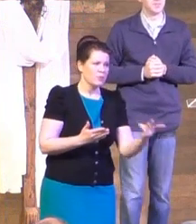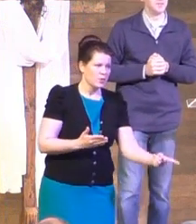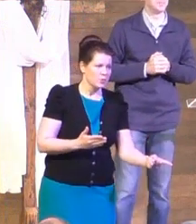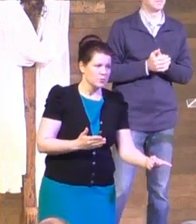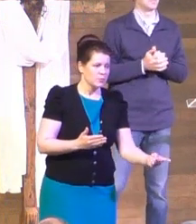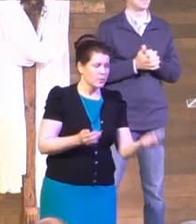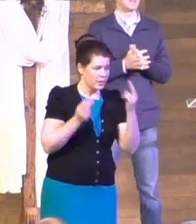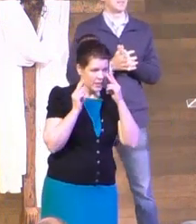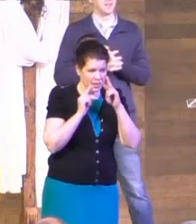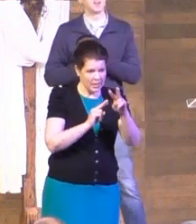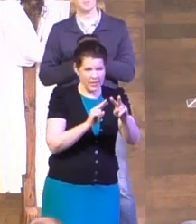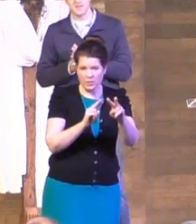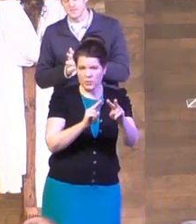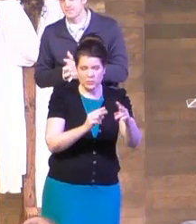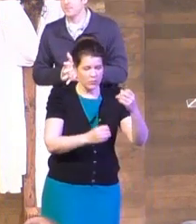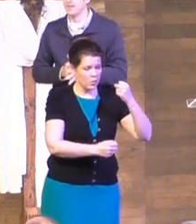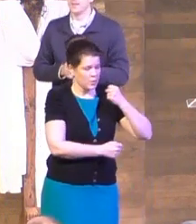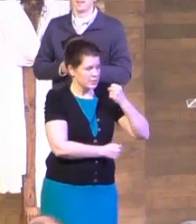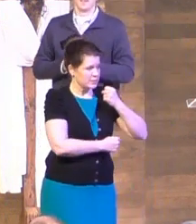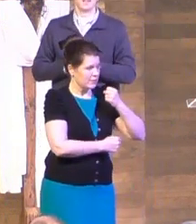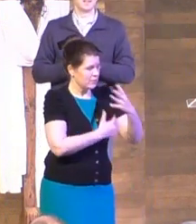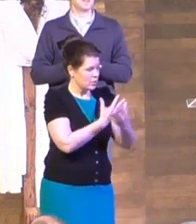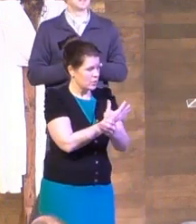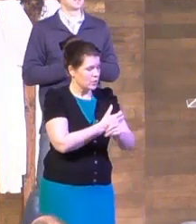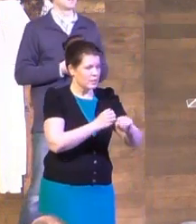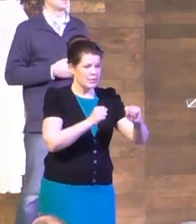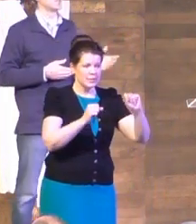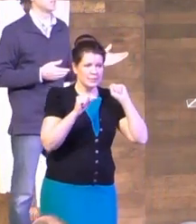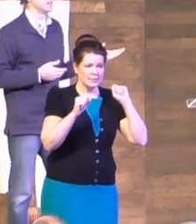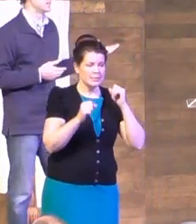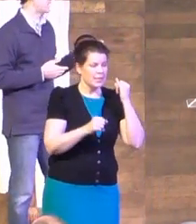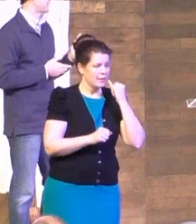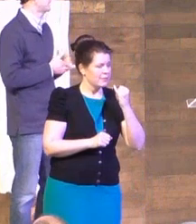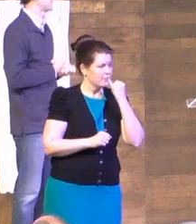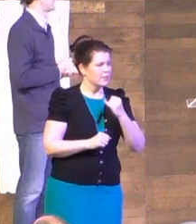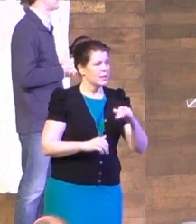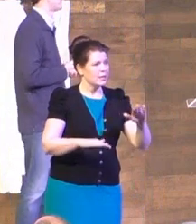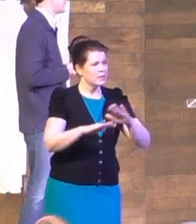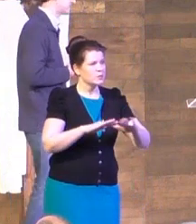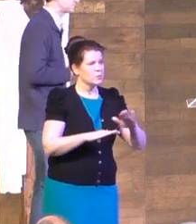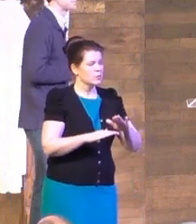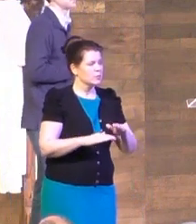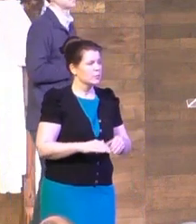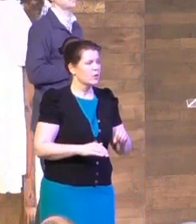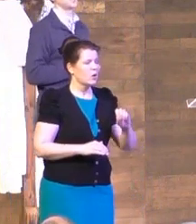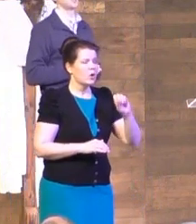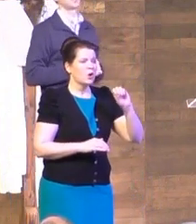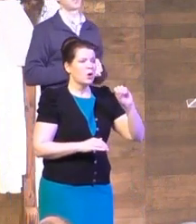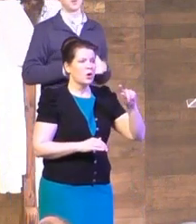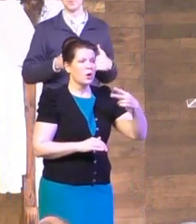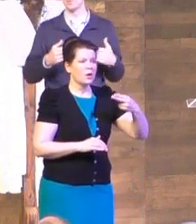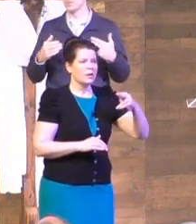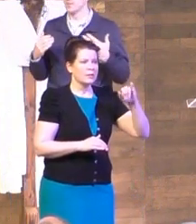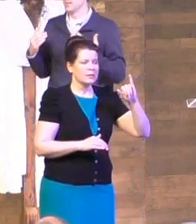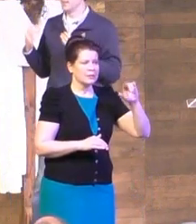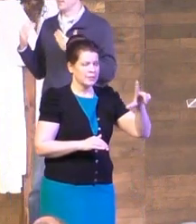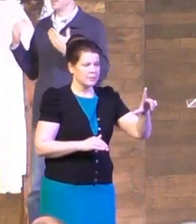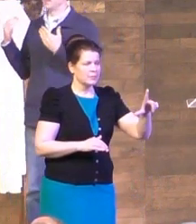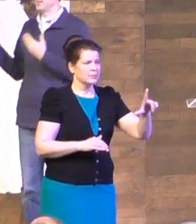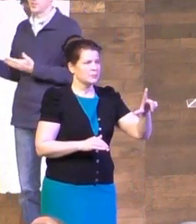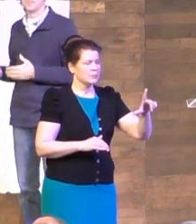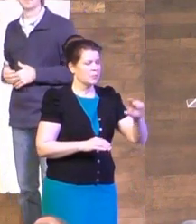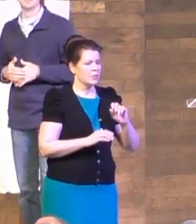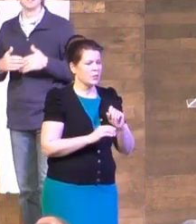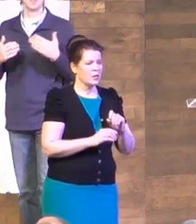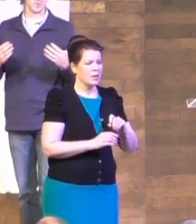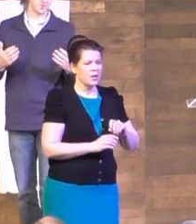them from the Aramites. And once again, Othniel's called upon. He overthrows